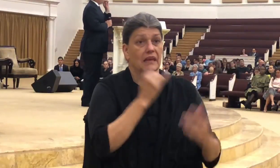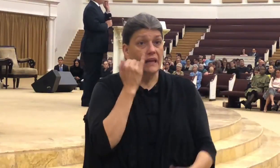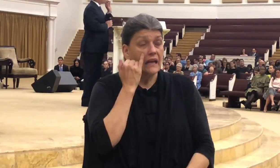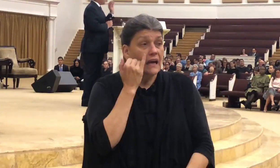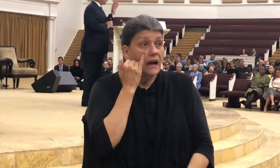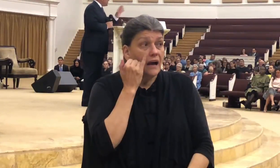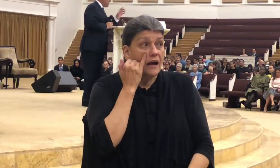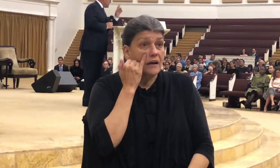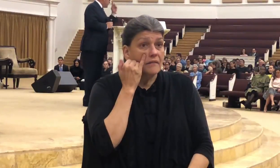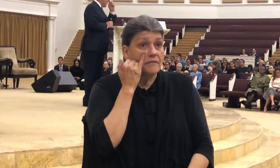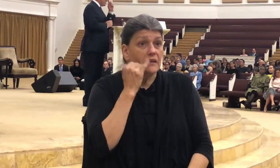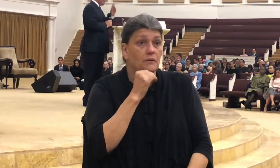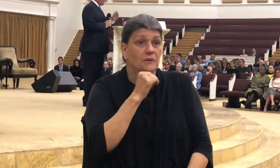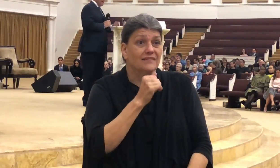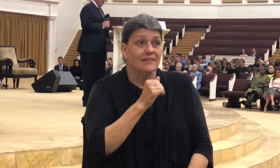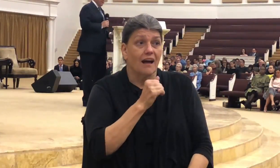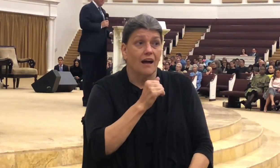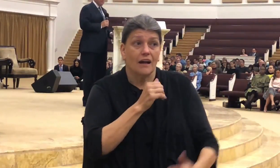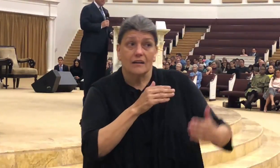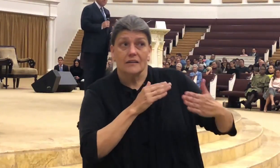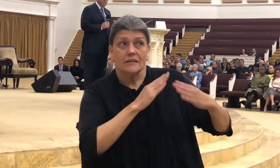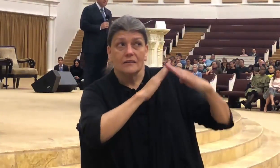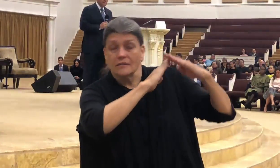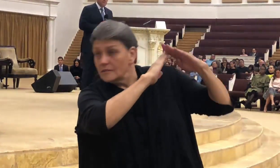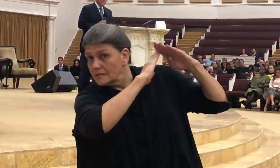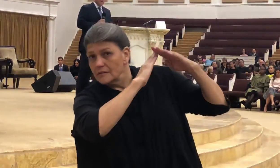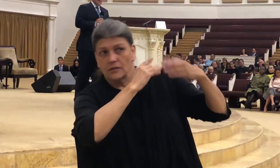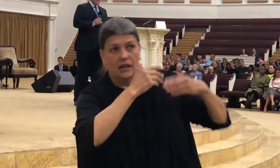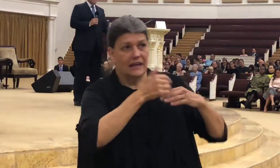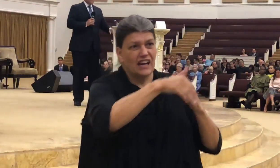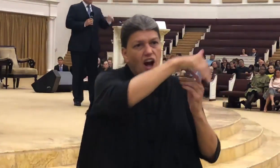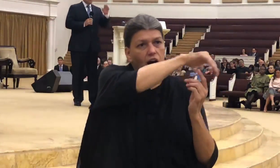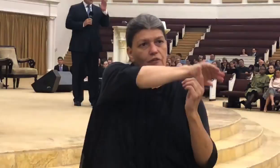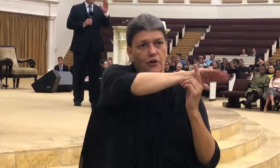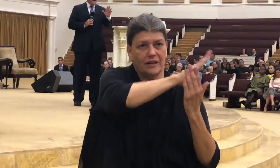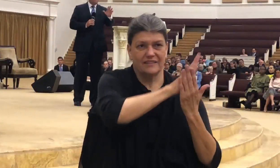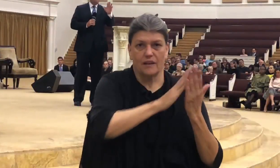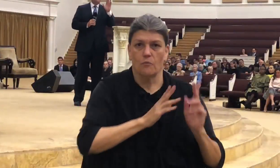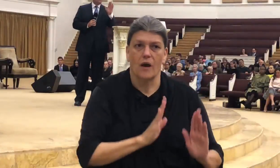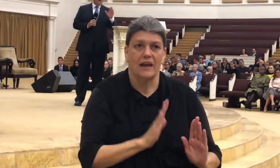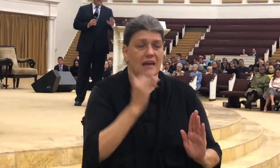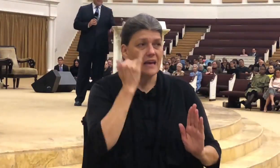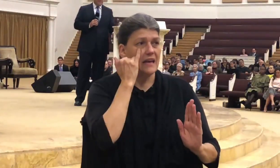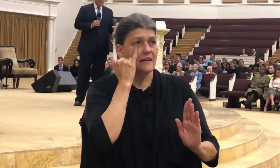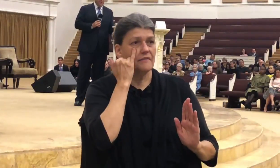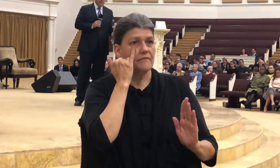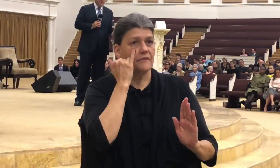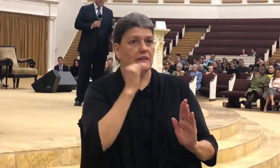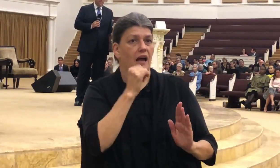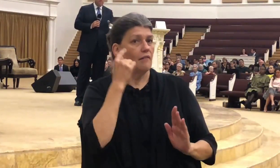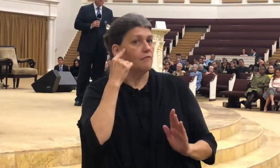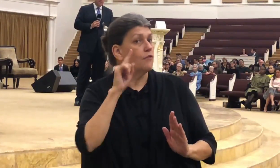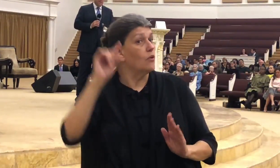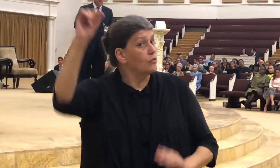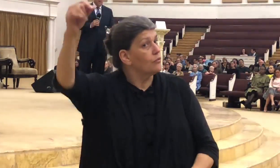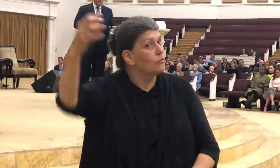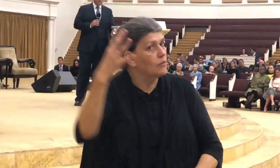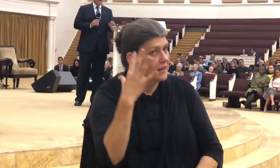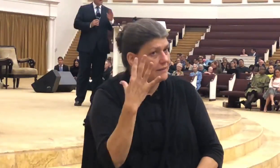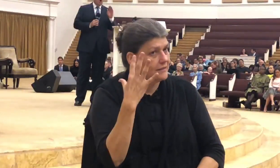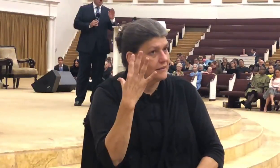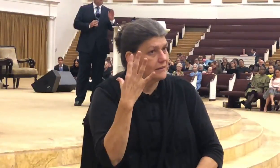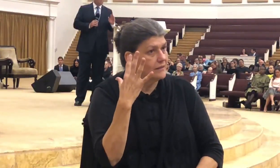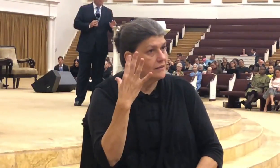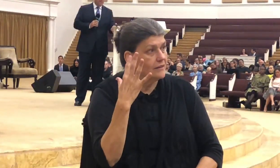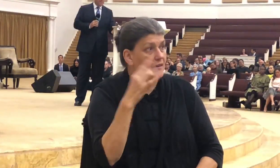If it was not shielded in some manner, if it were not for grace,